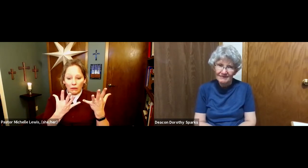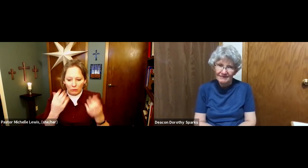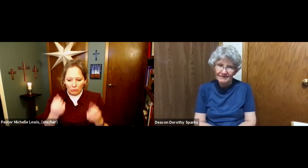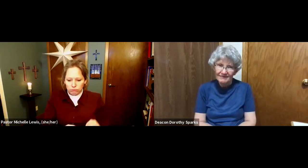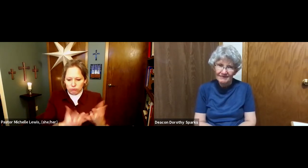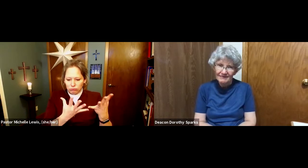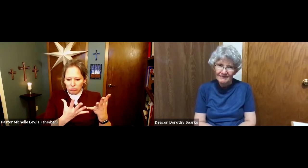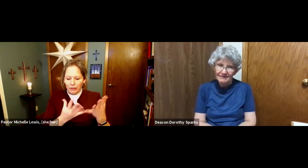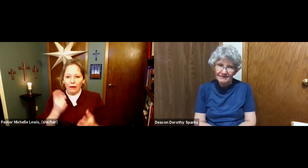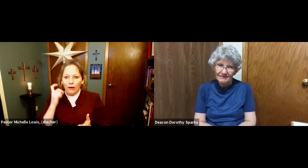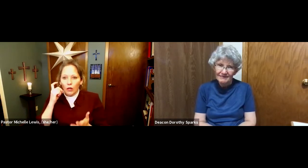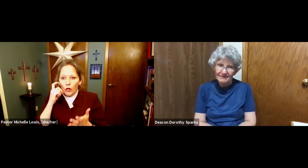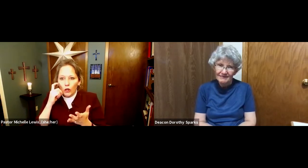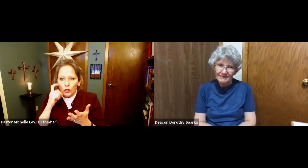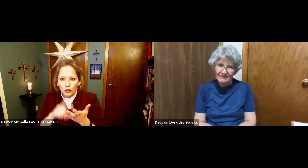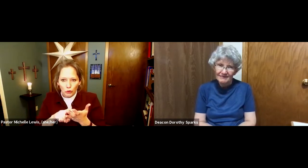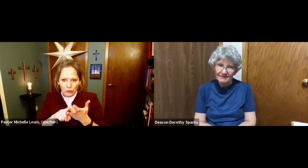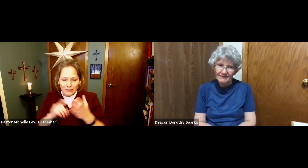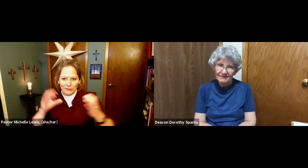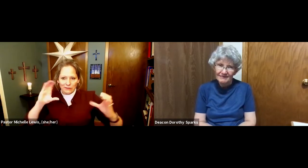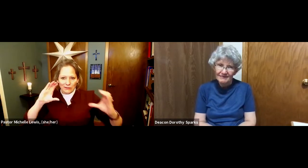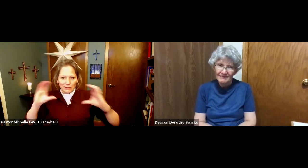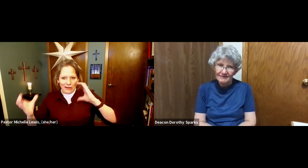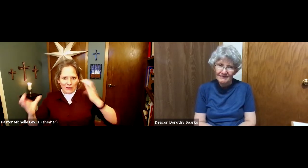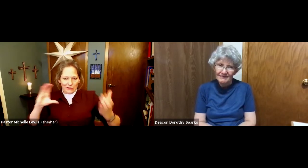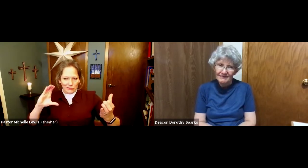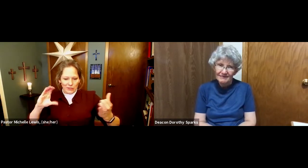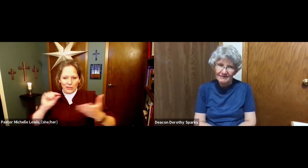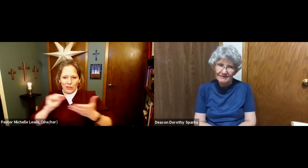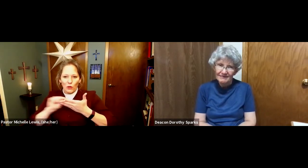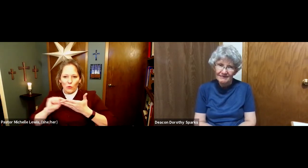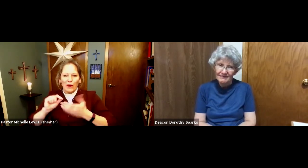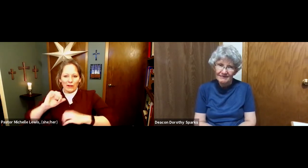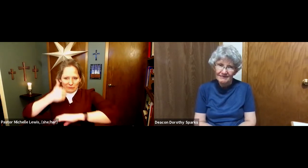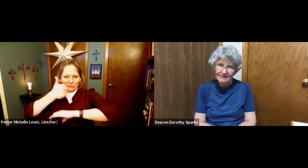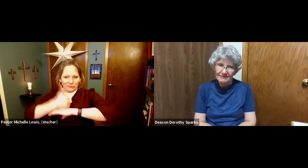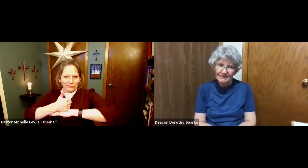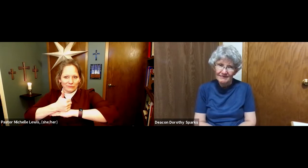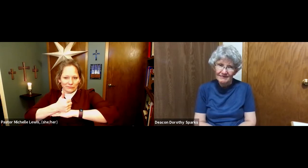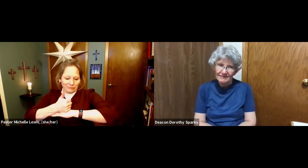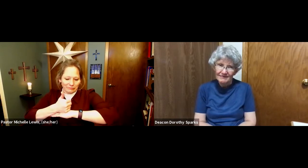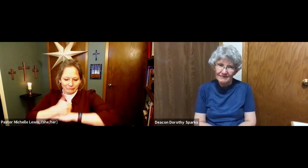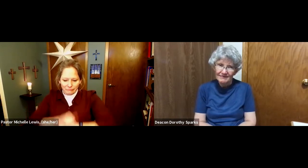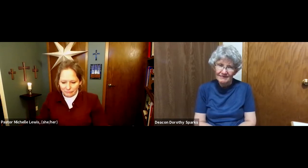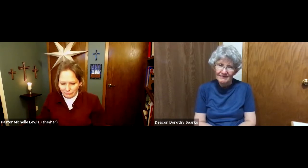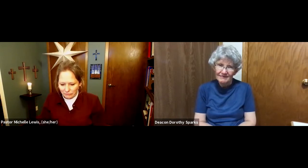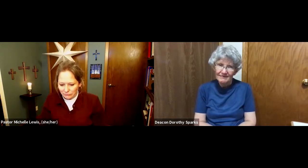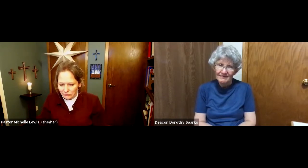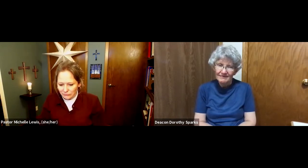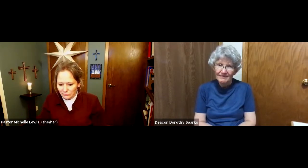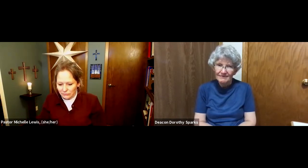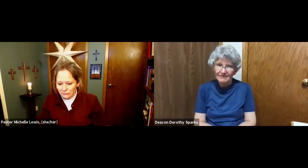Just notice how many of them there are. And then by contrast, notice how the gospel